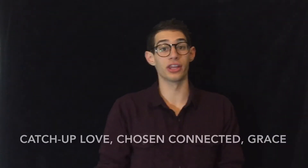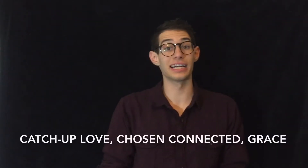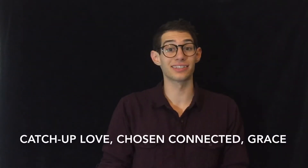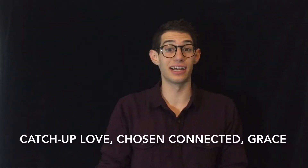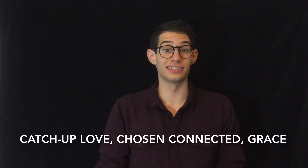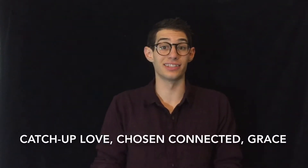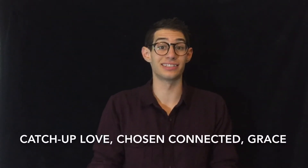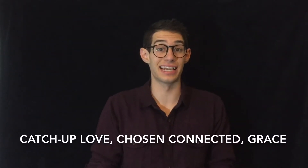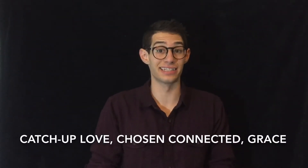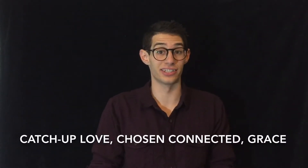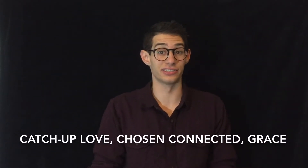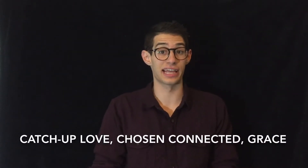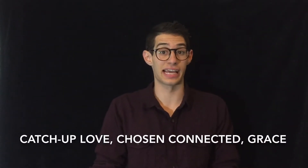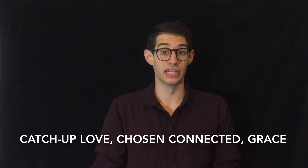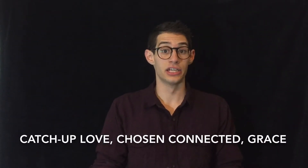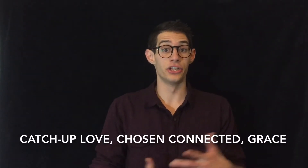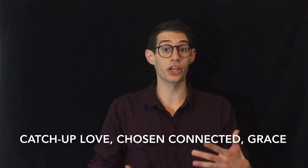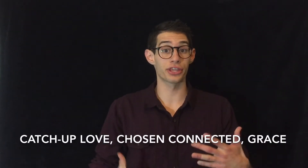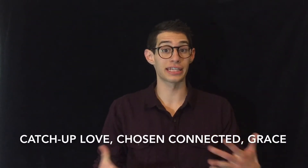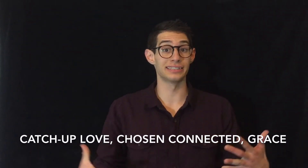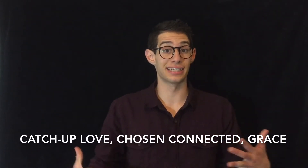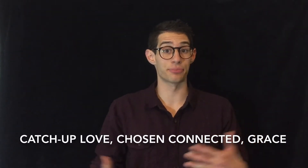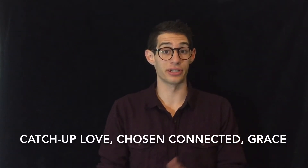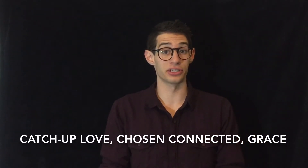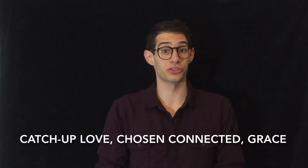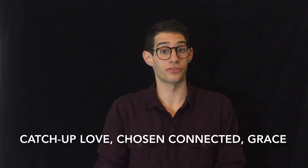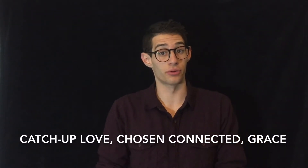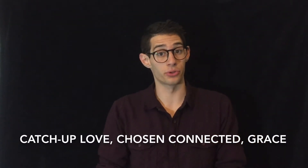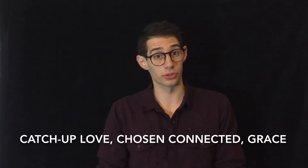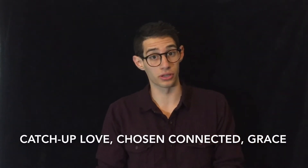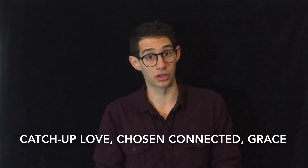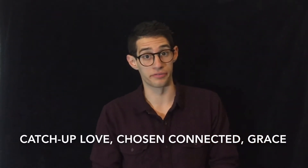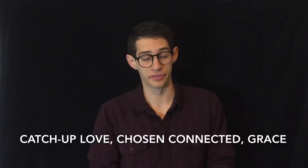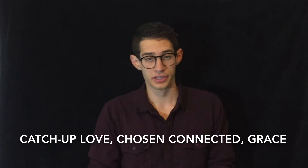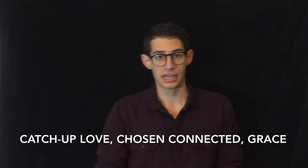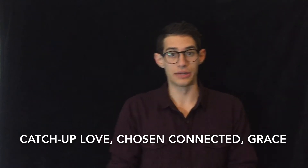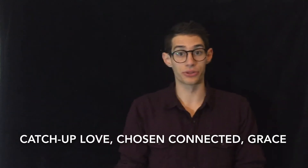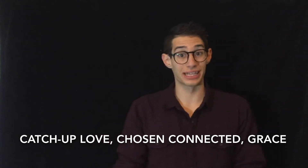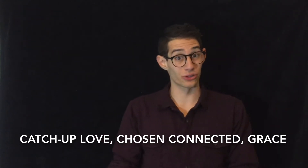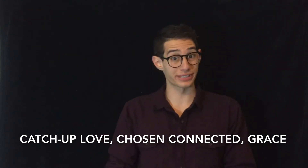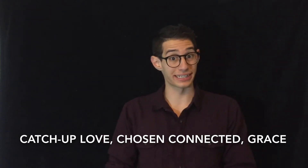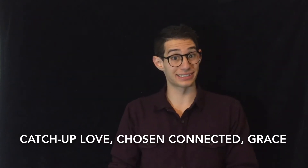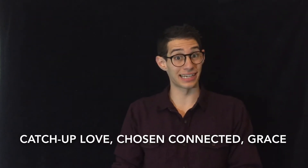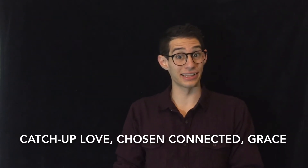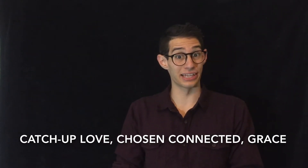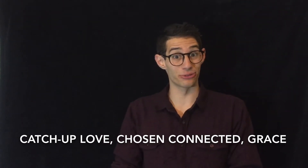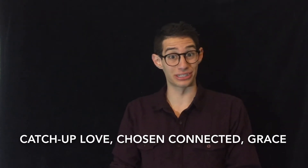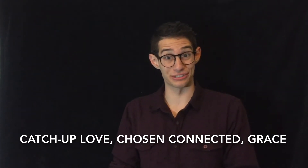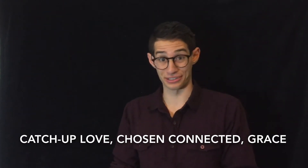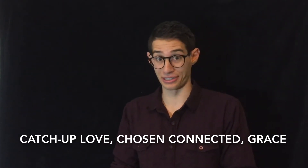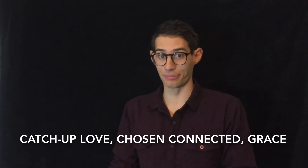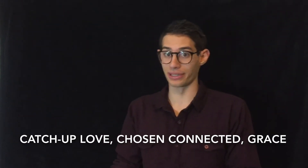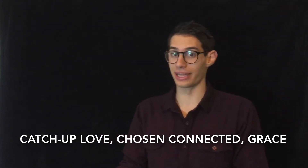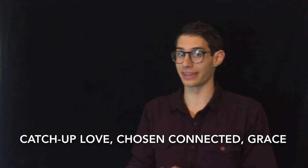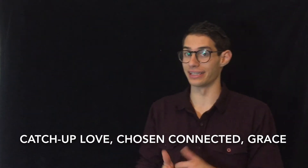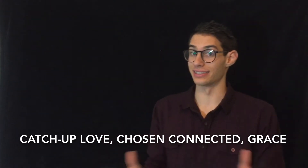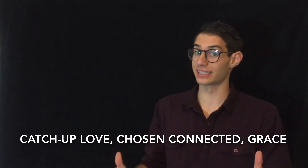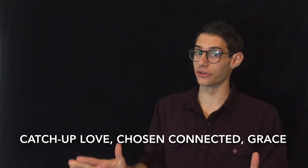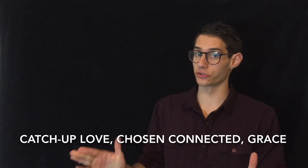last lines in the stanza is that nothing can separate us from your love. And what that looks like in sign language is a bit like this. It's going to resume